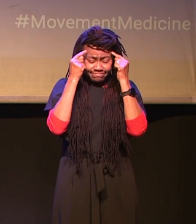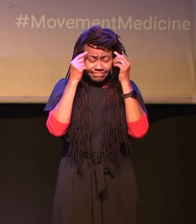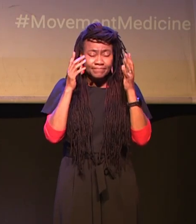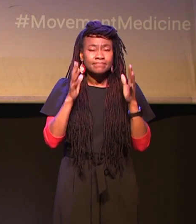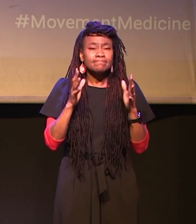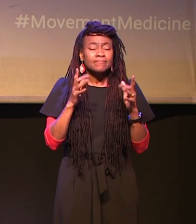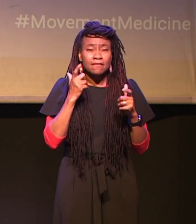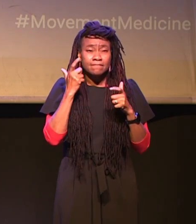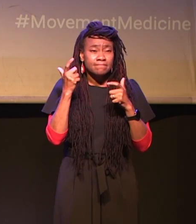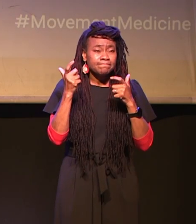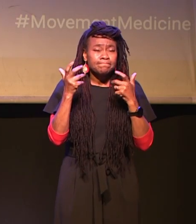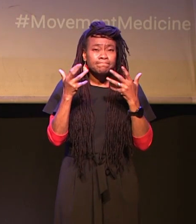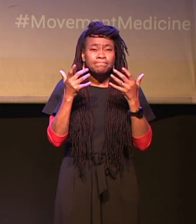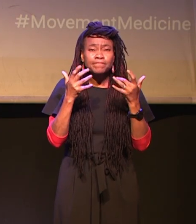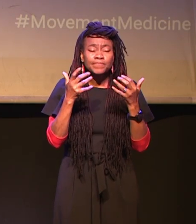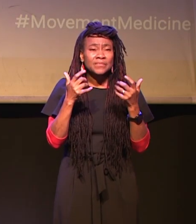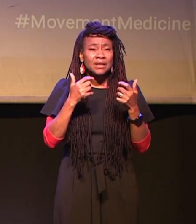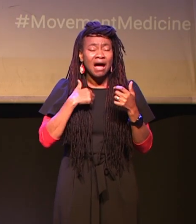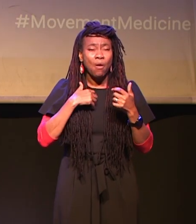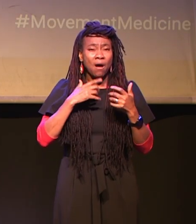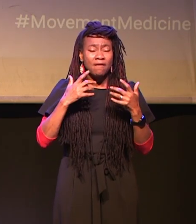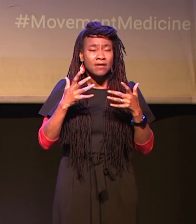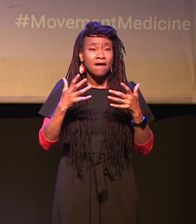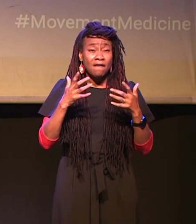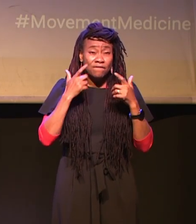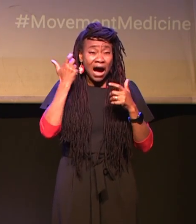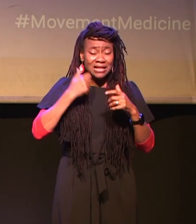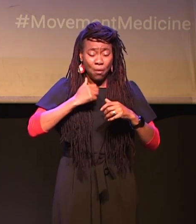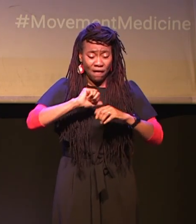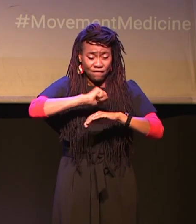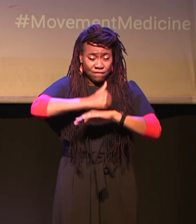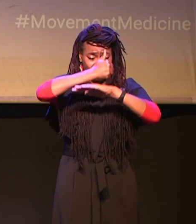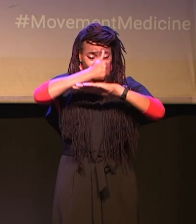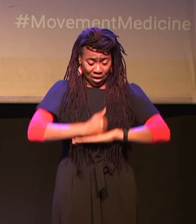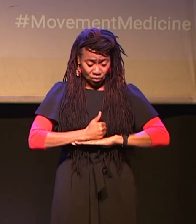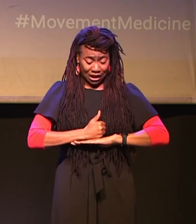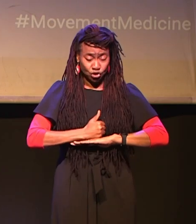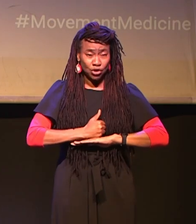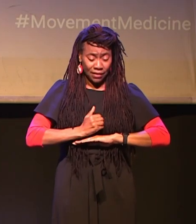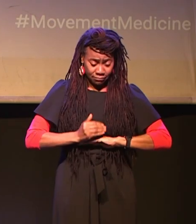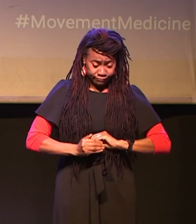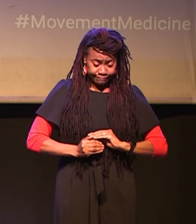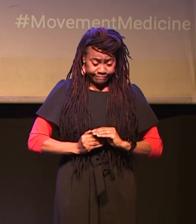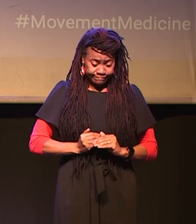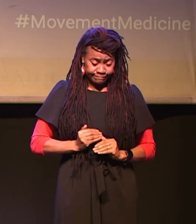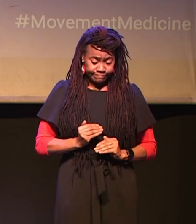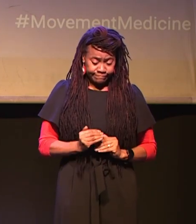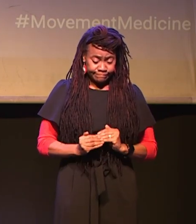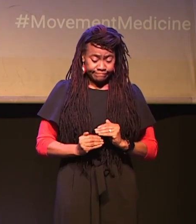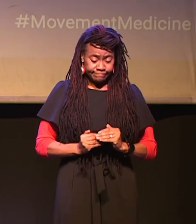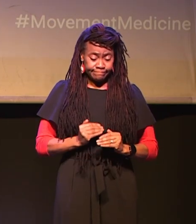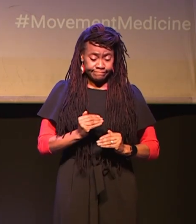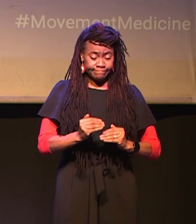us find our foundations, and letting things have a life cycle, and being in that practice. Because I'm